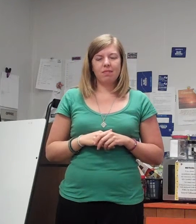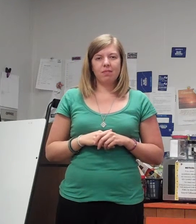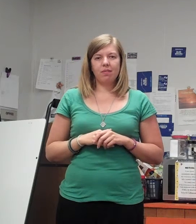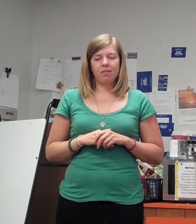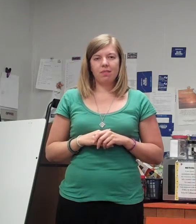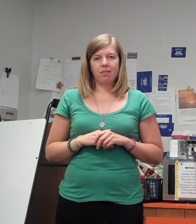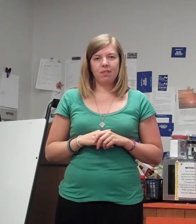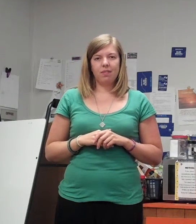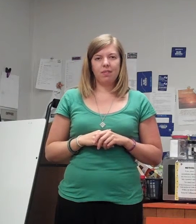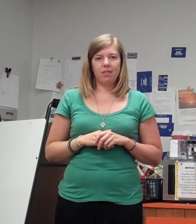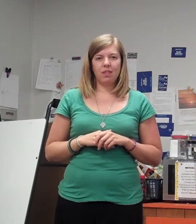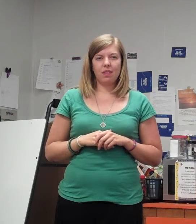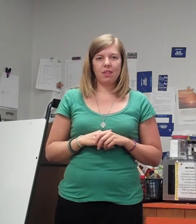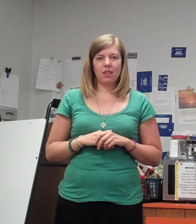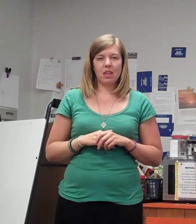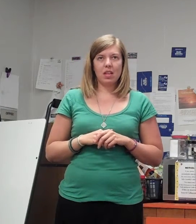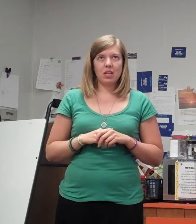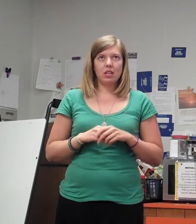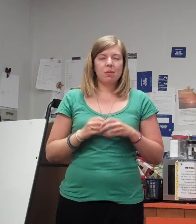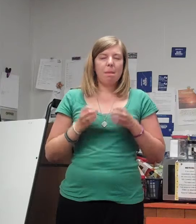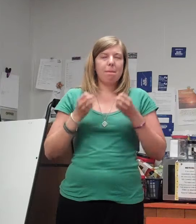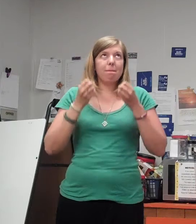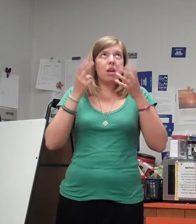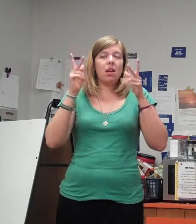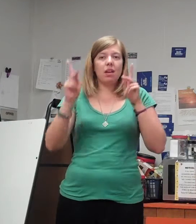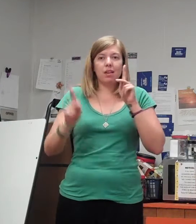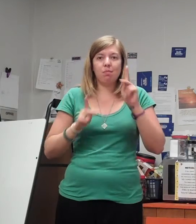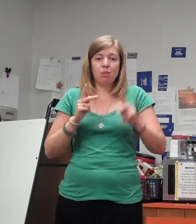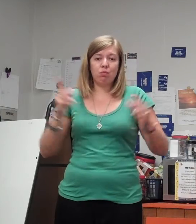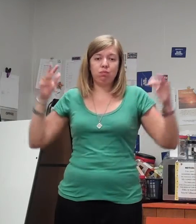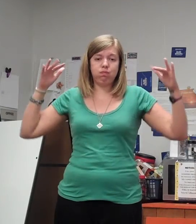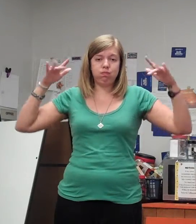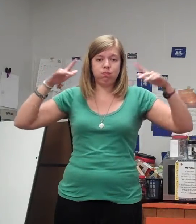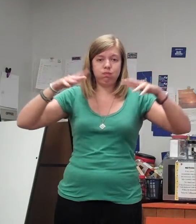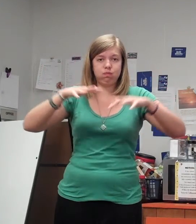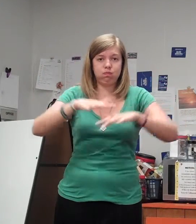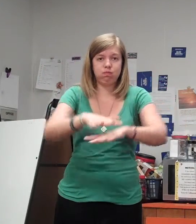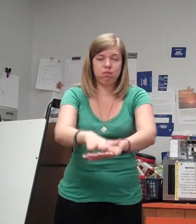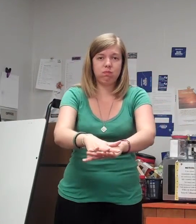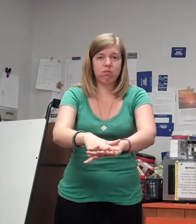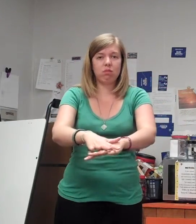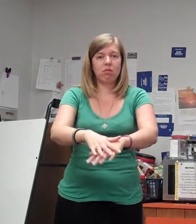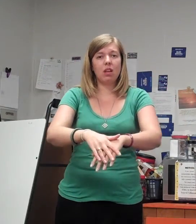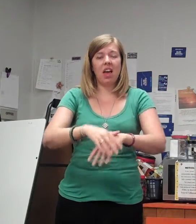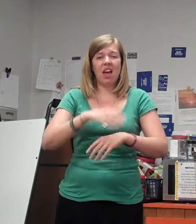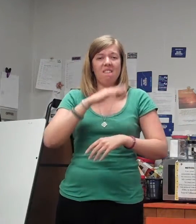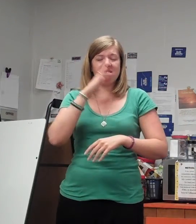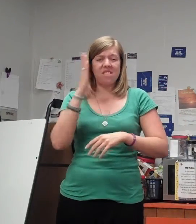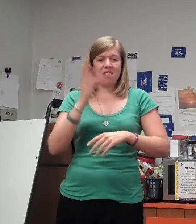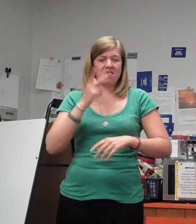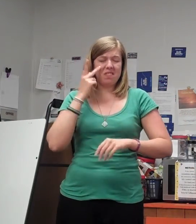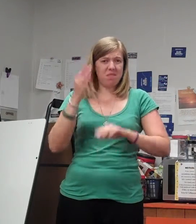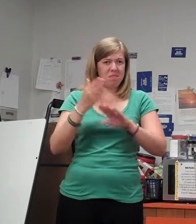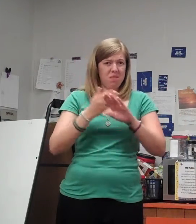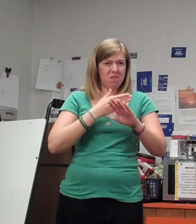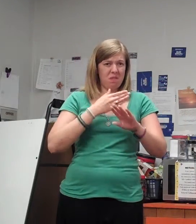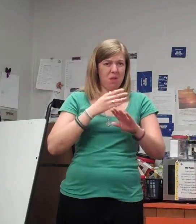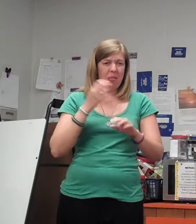this mass of humanity. I've never seen so many people in any other country that I've traveled to where there are so